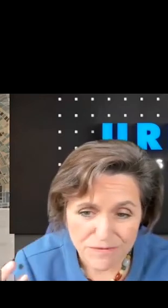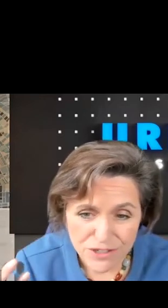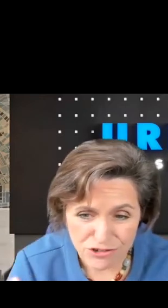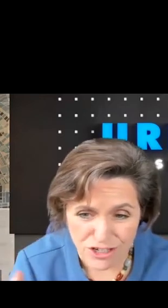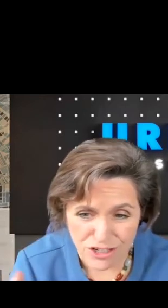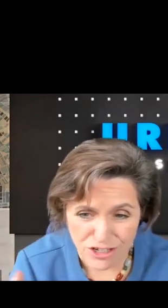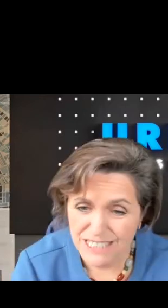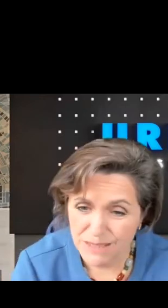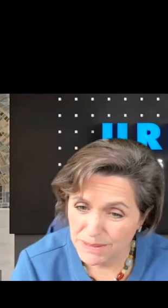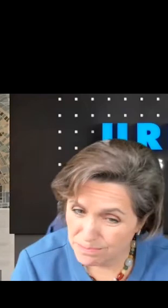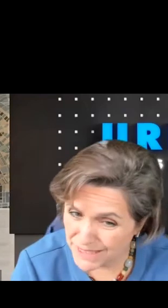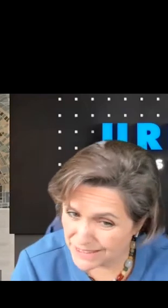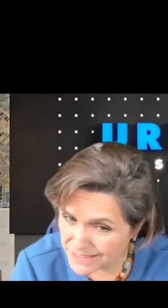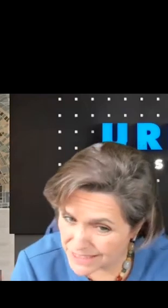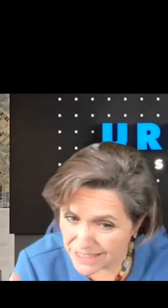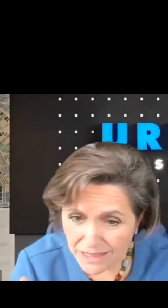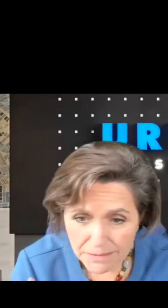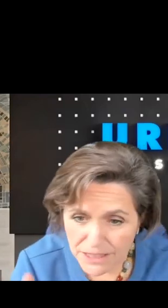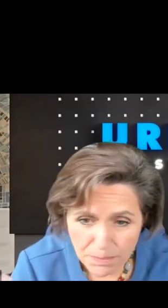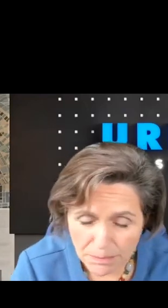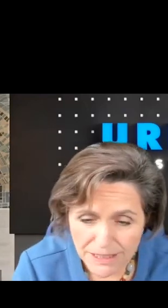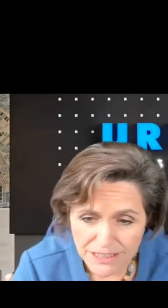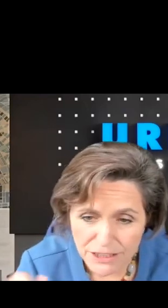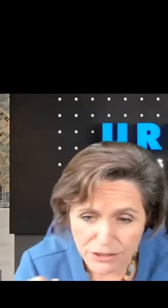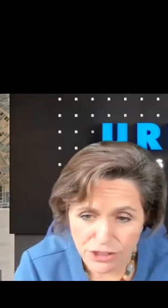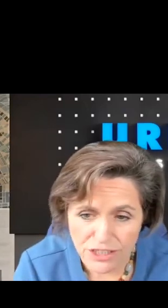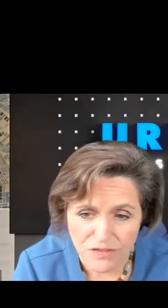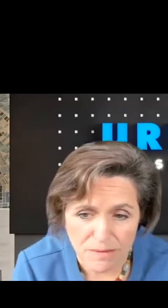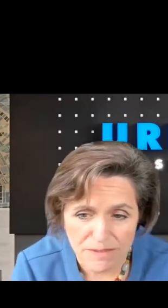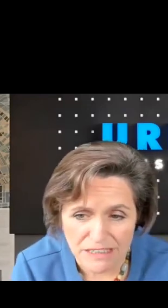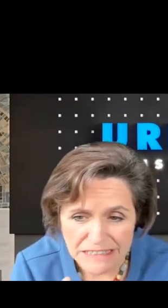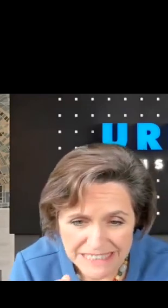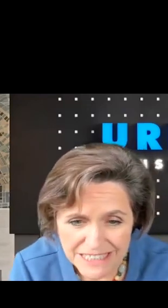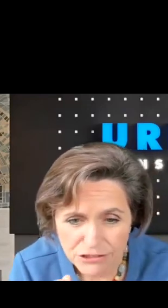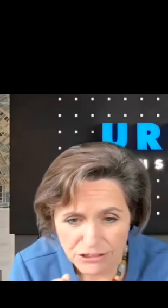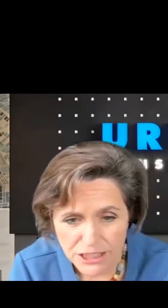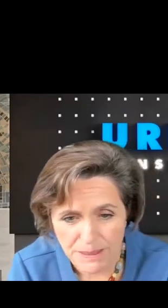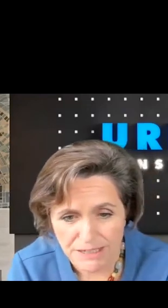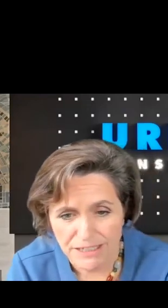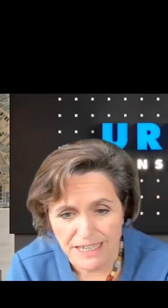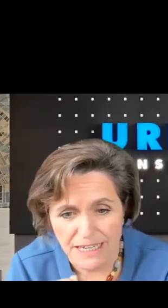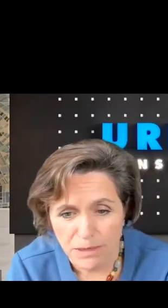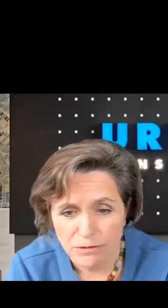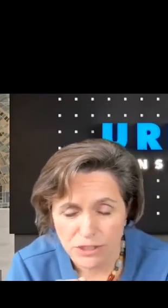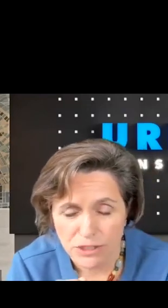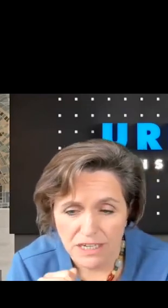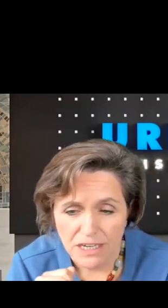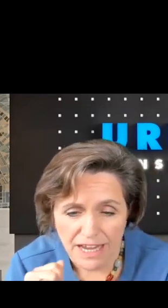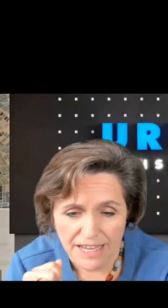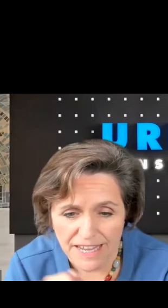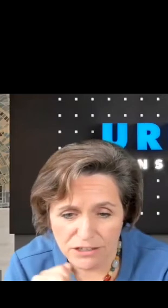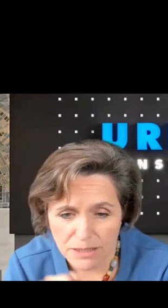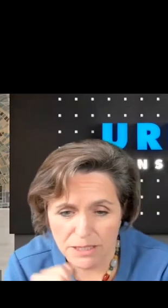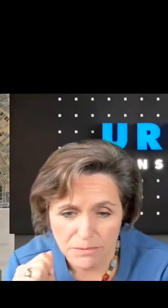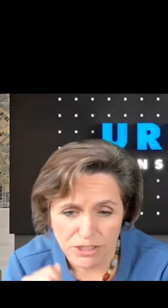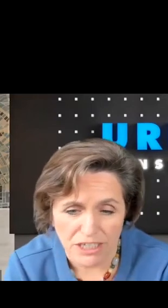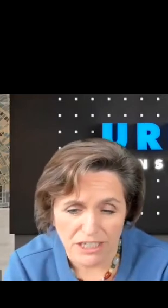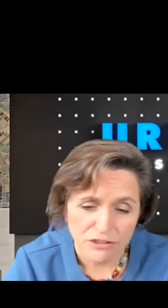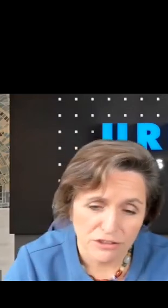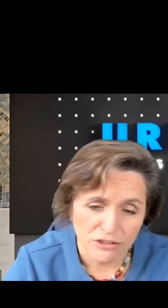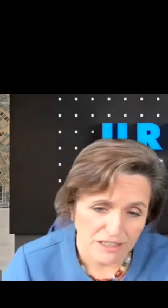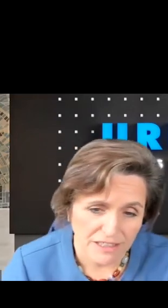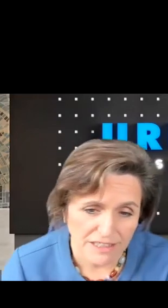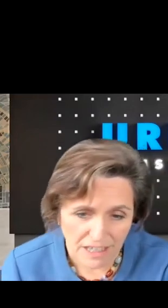and infrastructure that has been built, these public institutions have some of the least transparent and most, and they are some of the